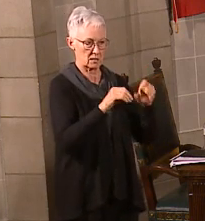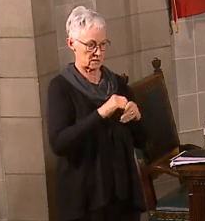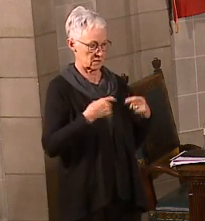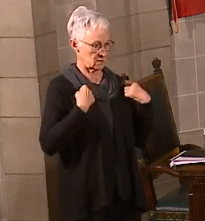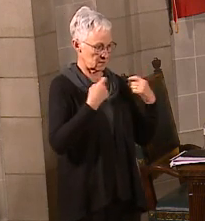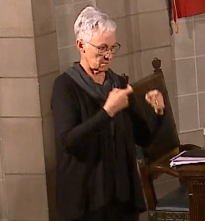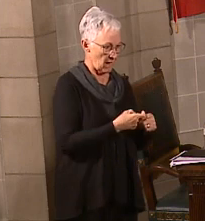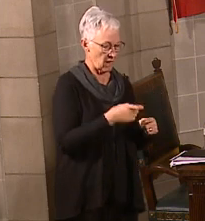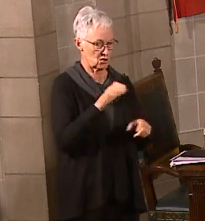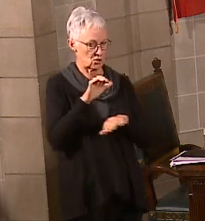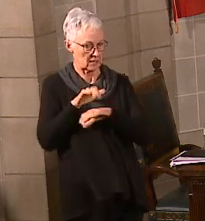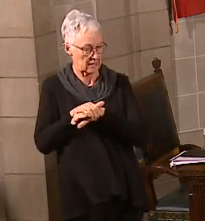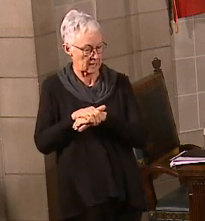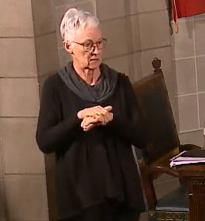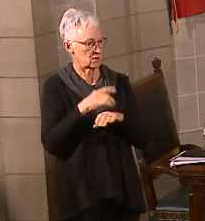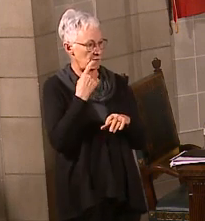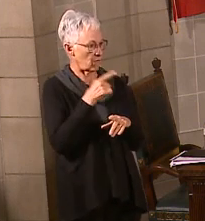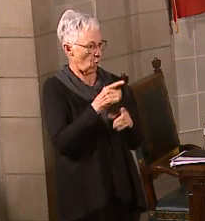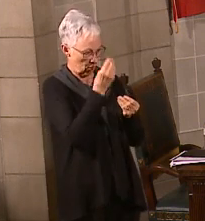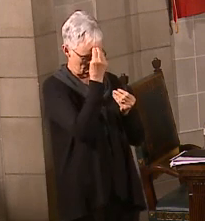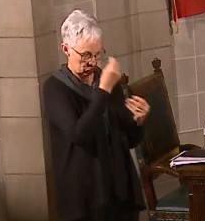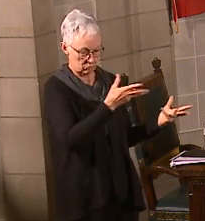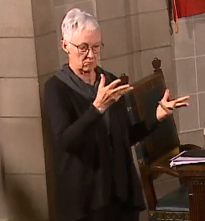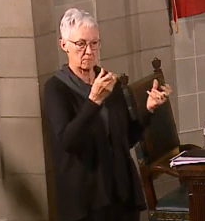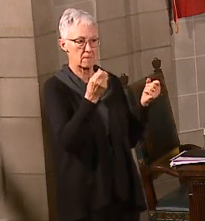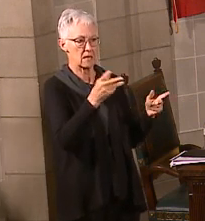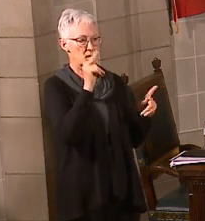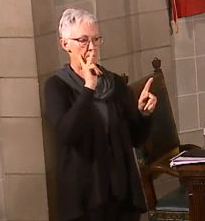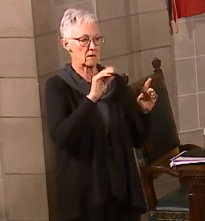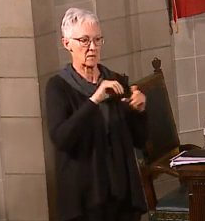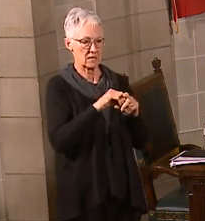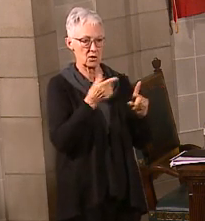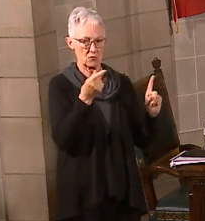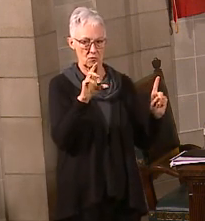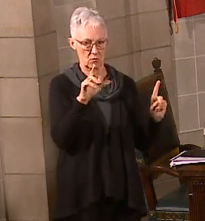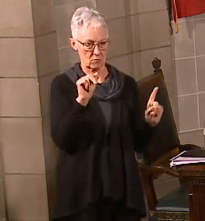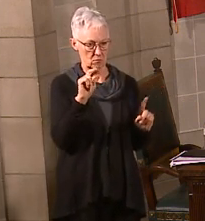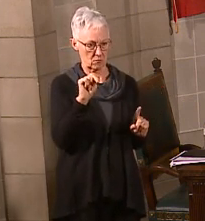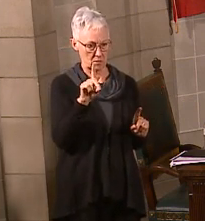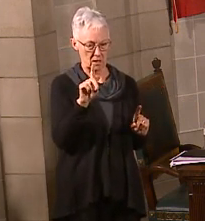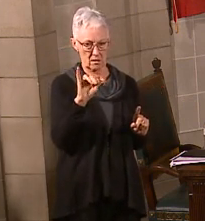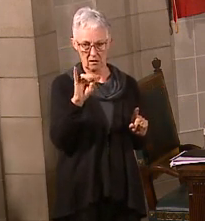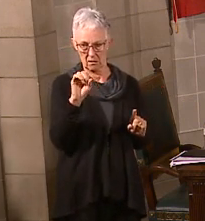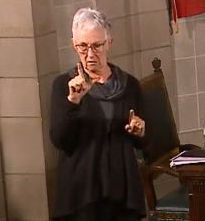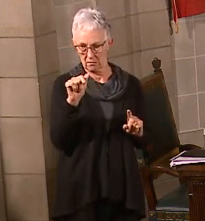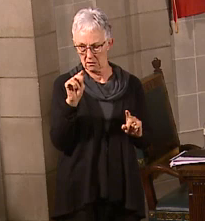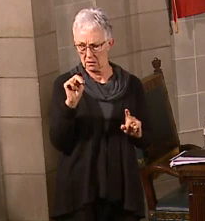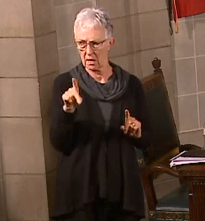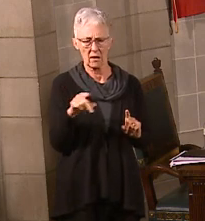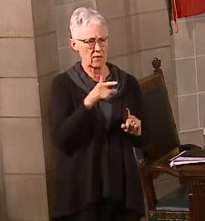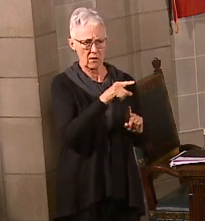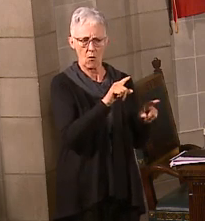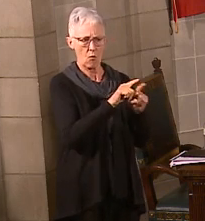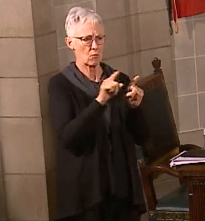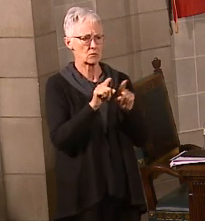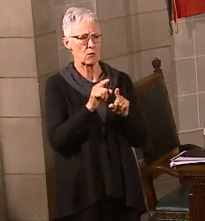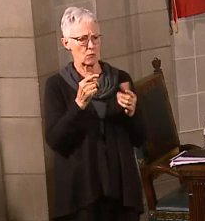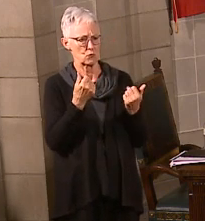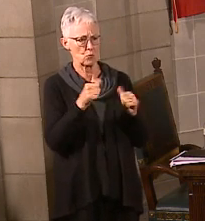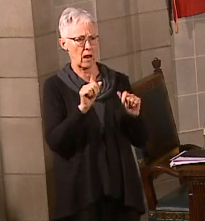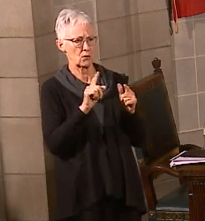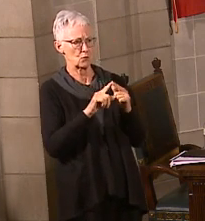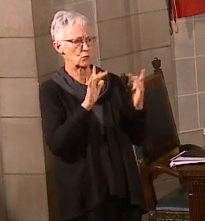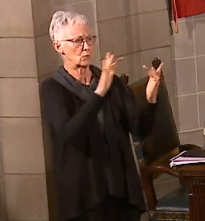able to communicate out. I know Teresa Anderson has done a lot of work as well about how to reach out to families who English may be their second language,